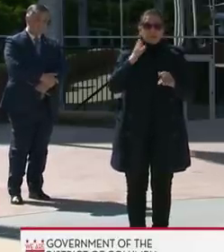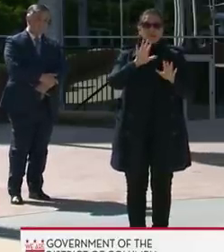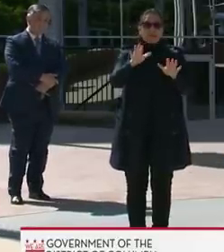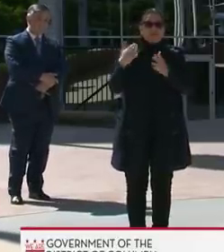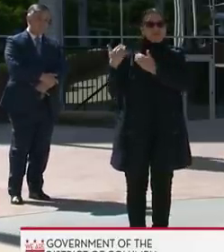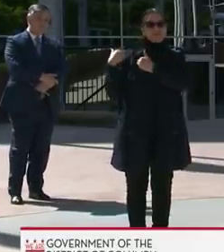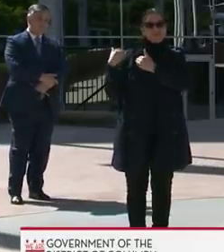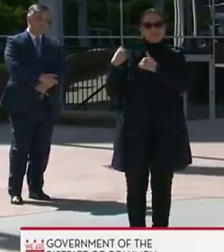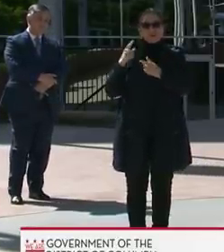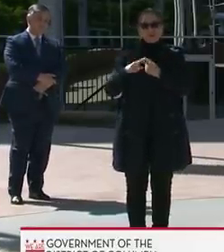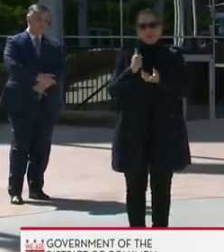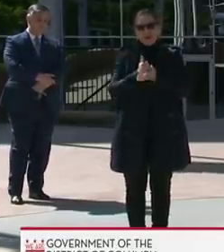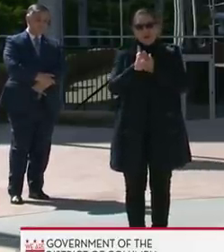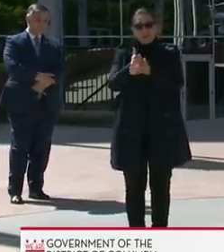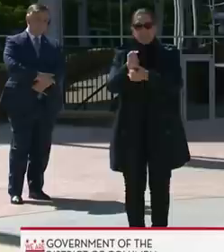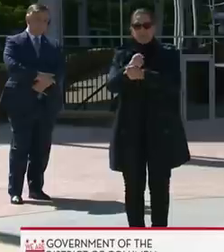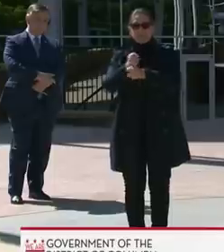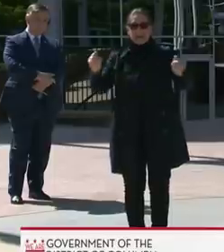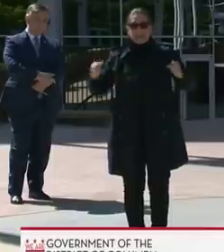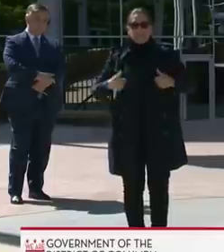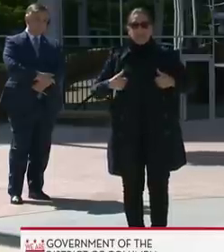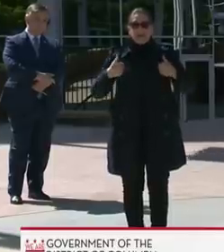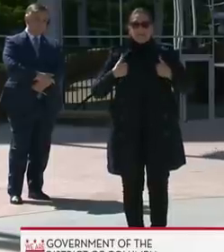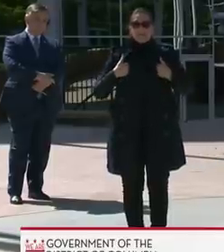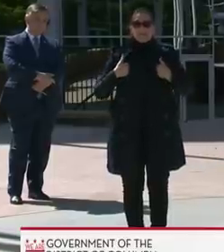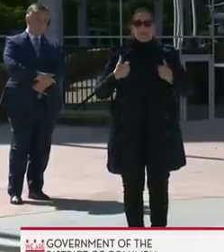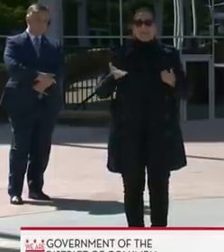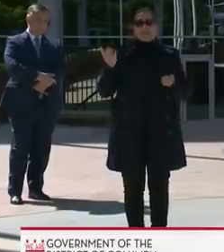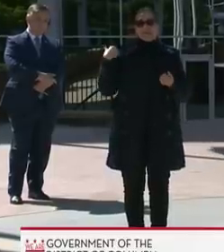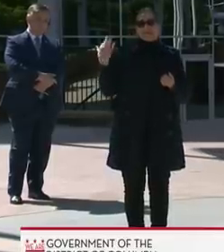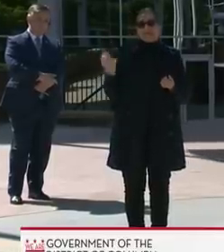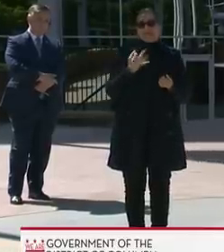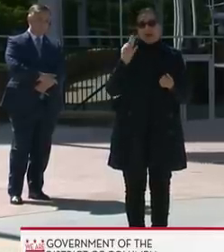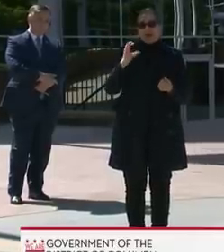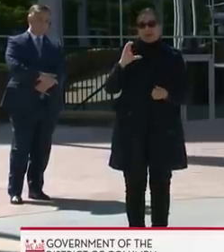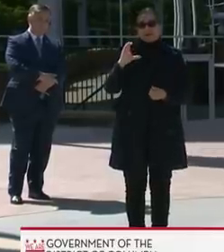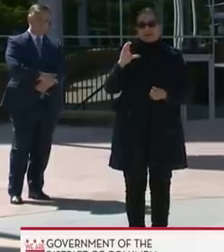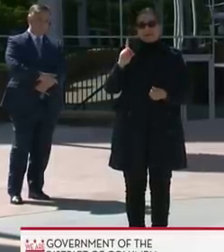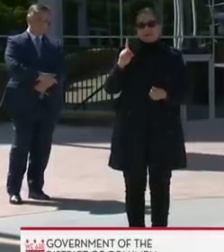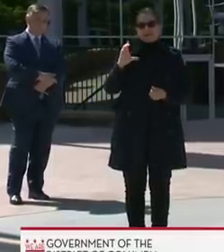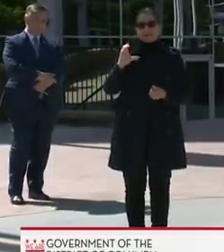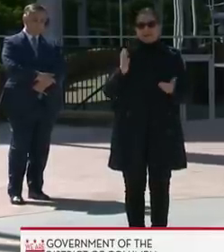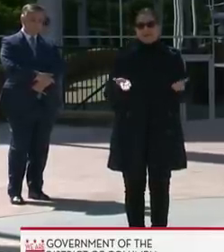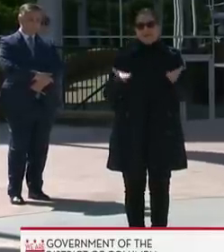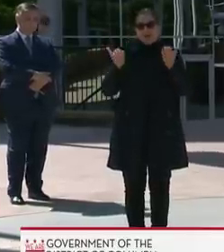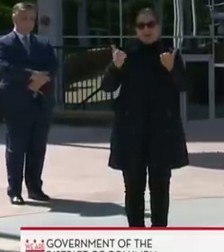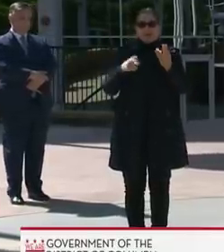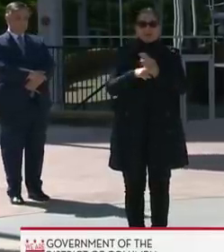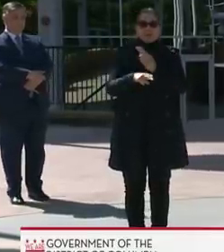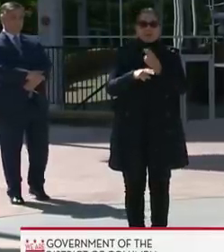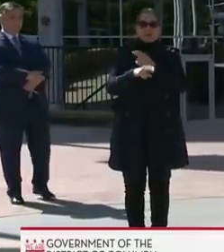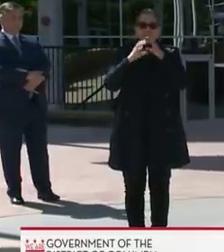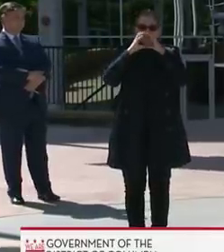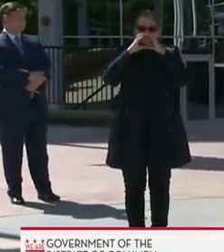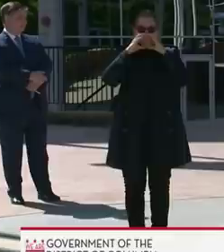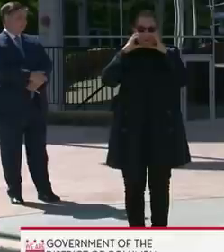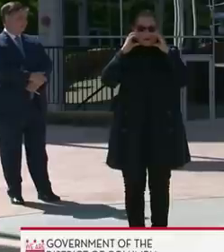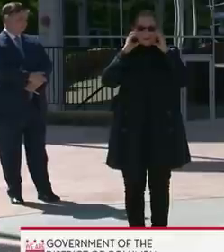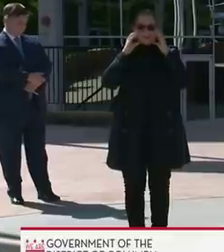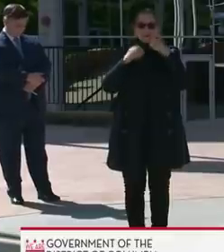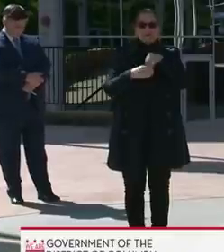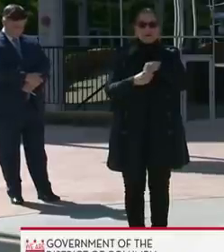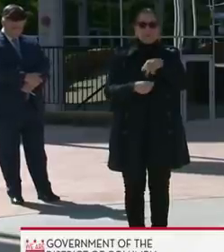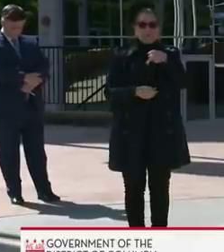CDC issued a recommendation for people to wear masks when they are in public. And I want to be very clear